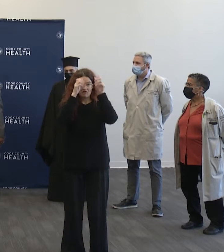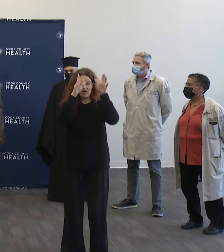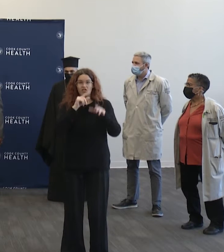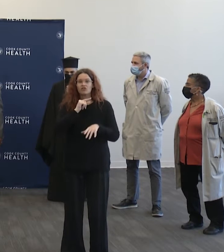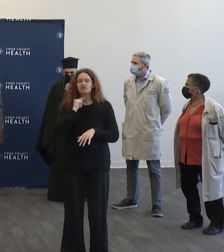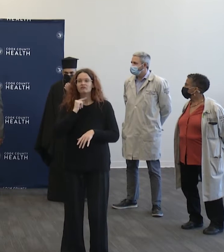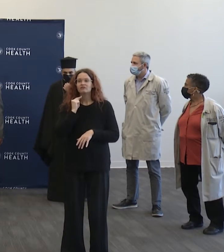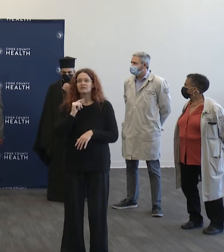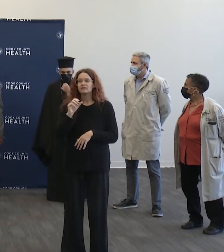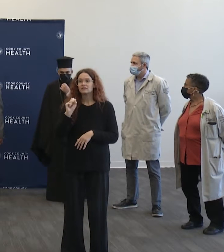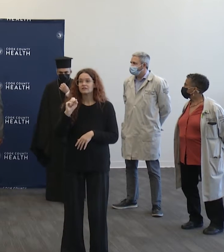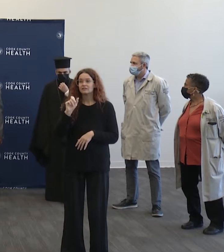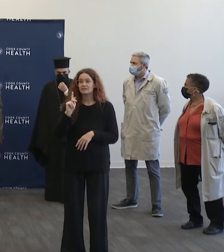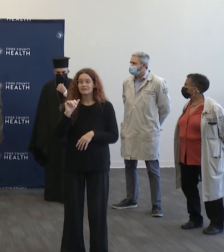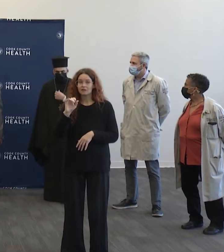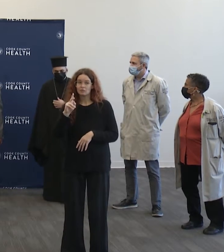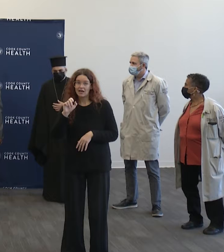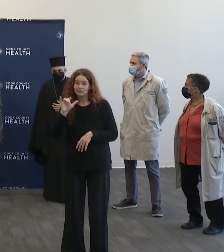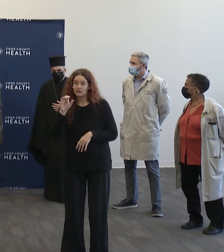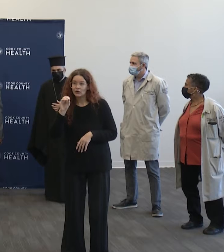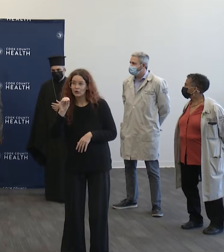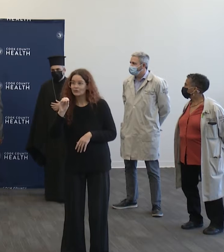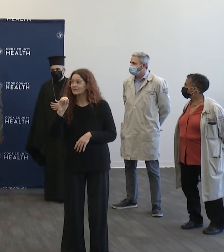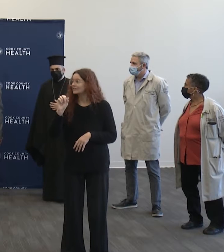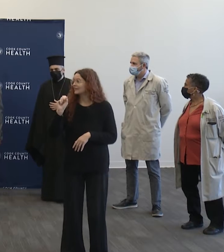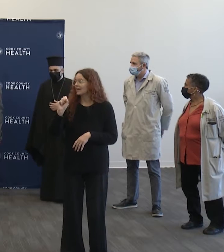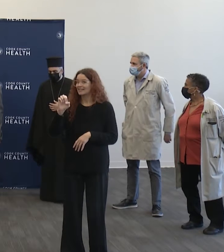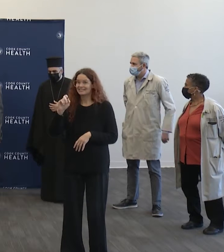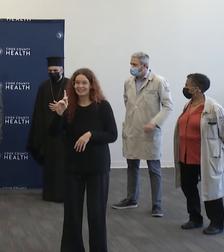Stamatios Eskifas. Am I close?